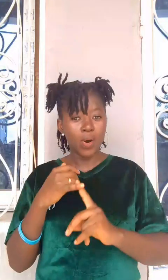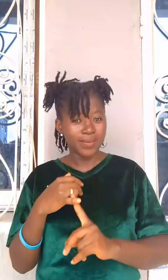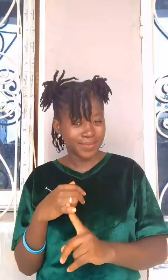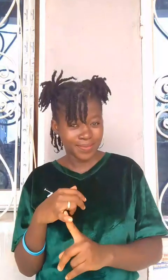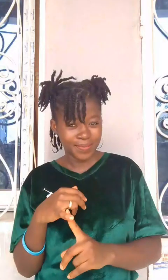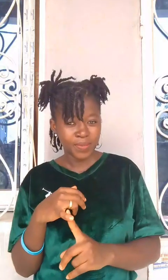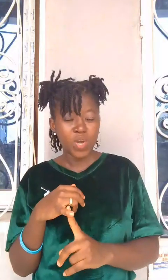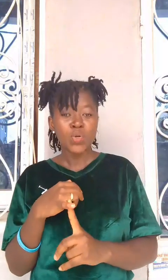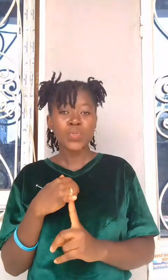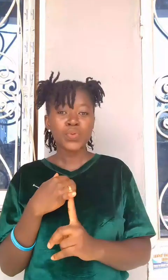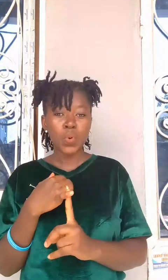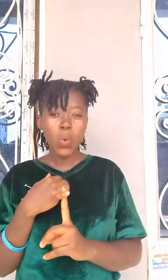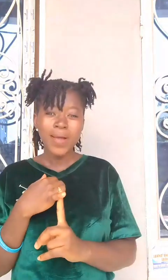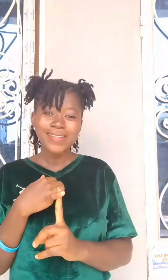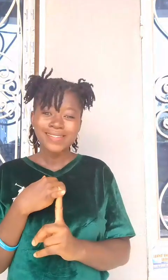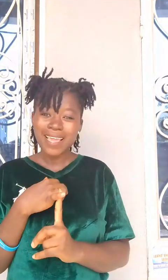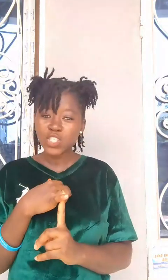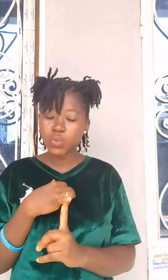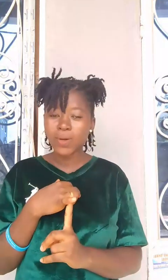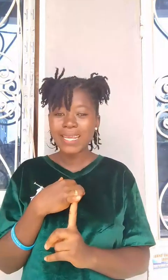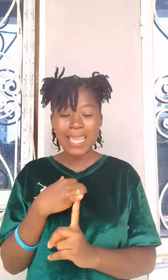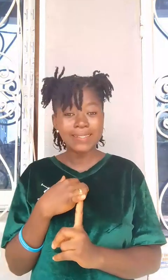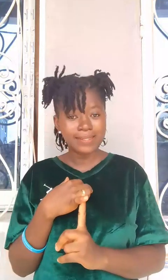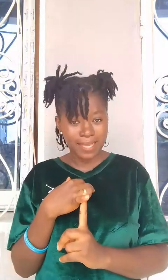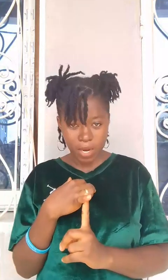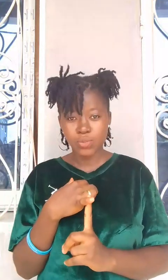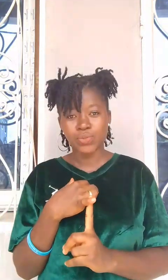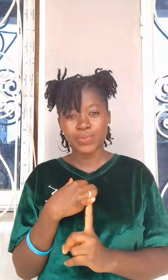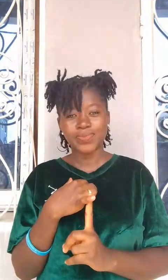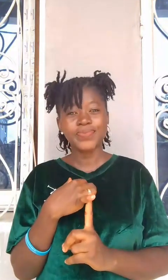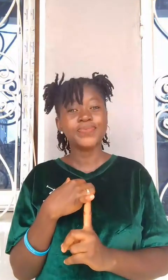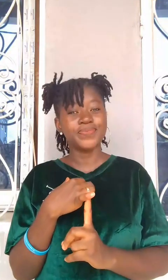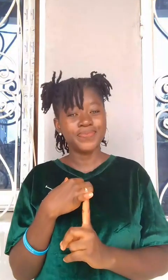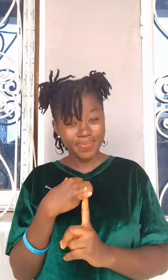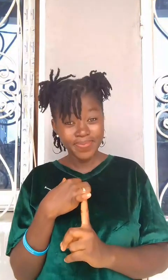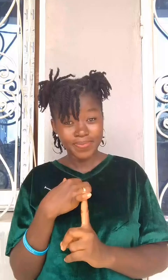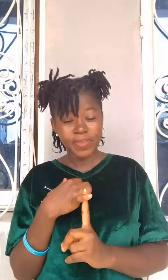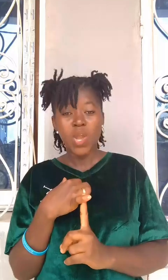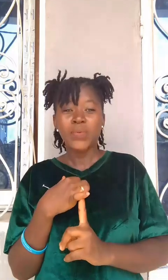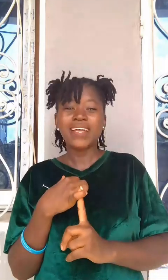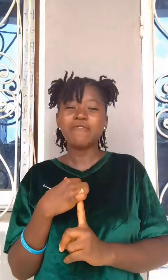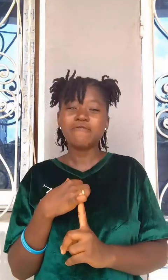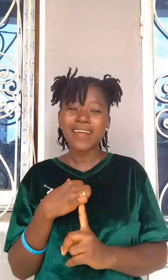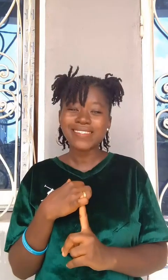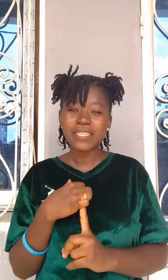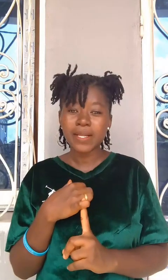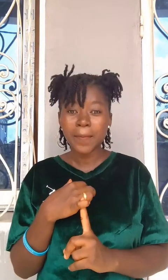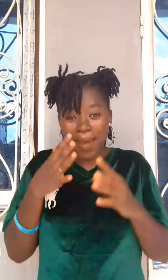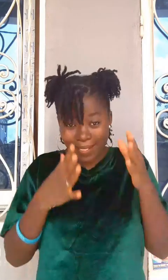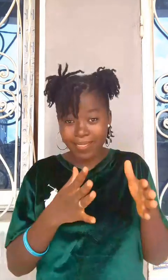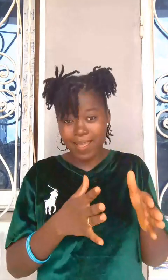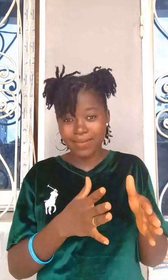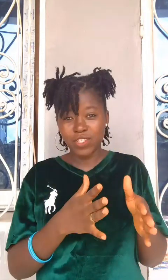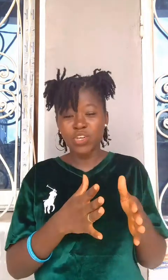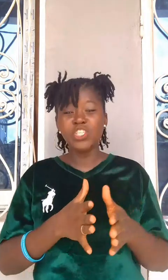One, through sexual intercourse with an infected partner. You know, you need